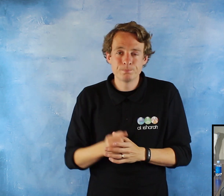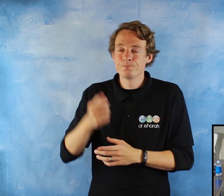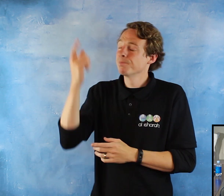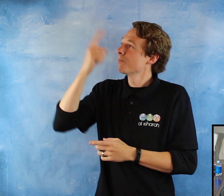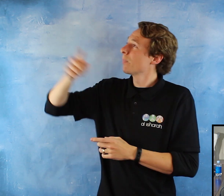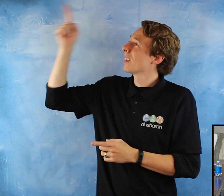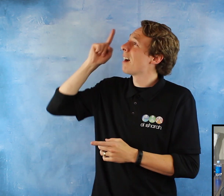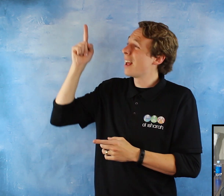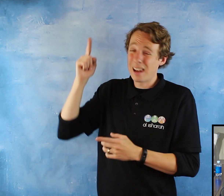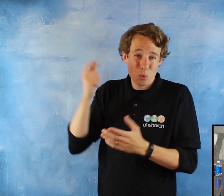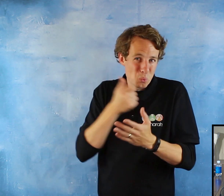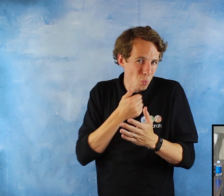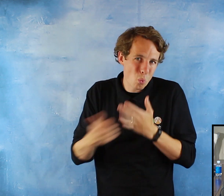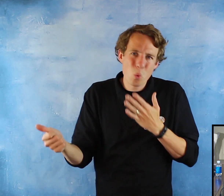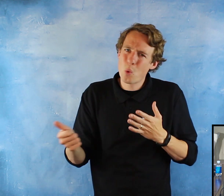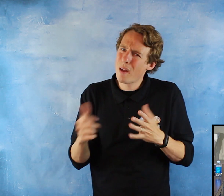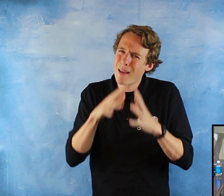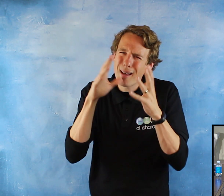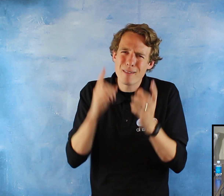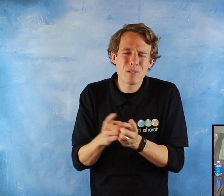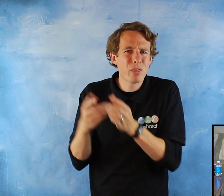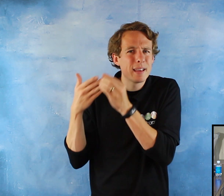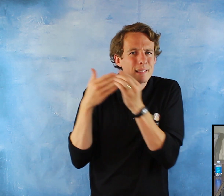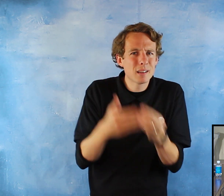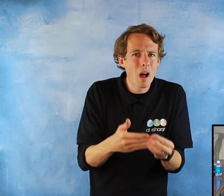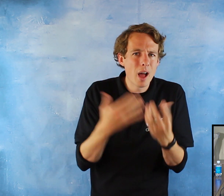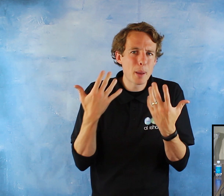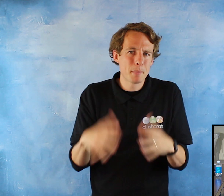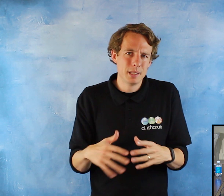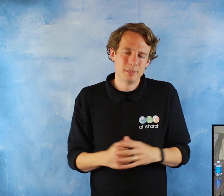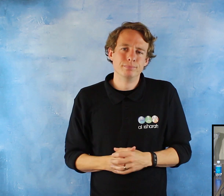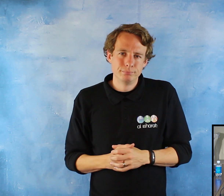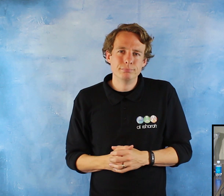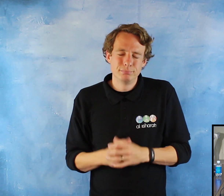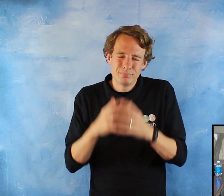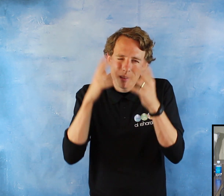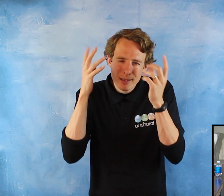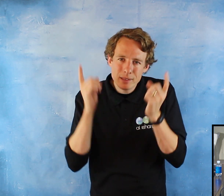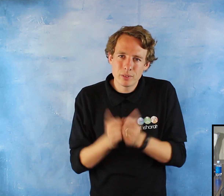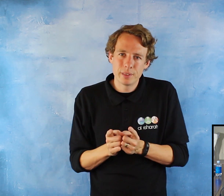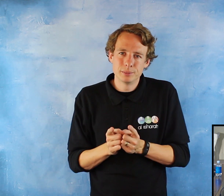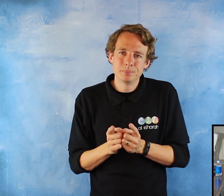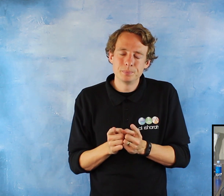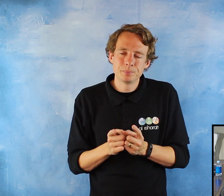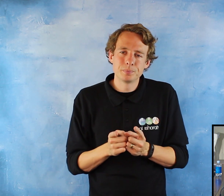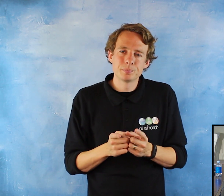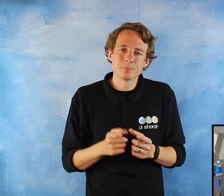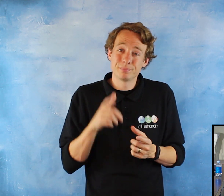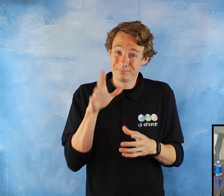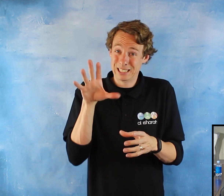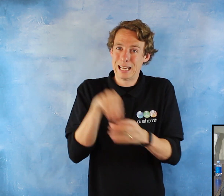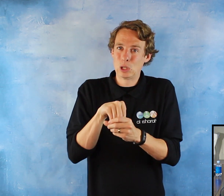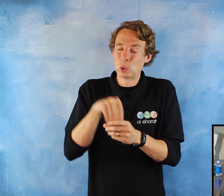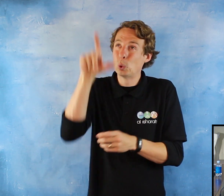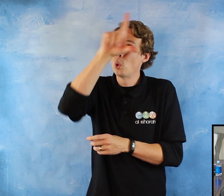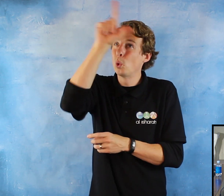wal qamara la yankasifani li mawti ahad min an-nas, walakinnahuma ayatan min ayati Allah, fa